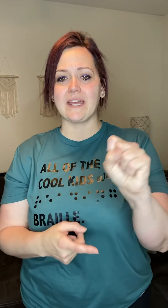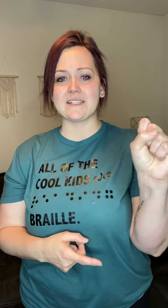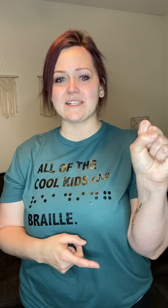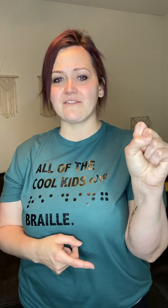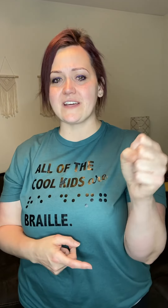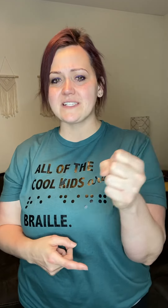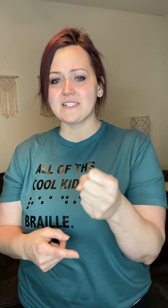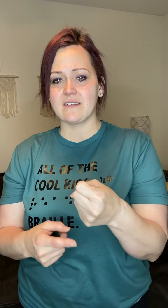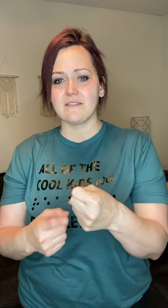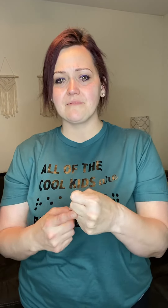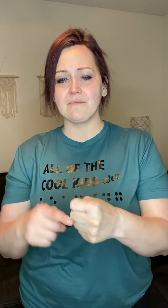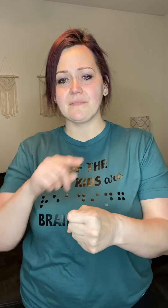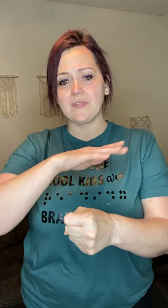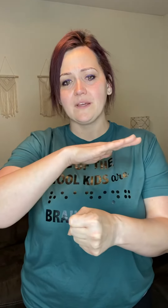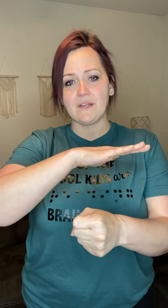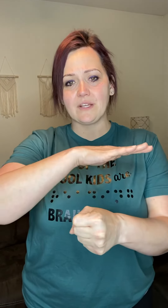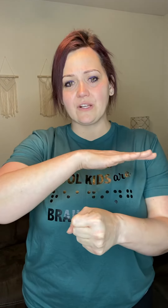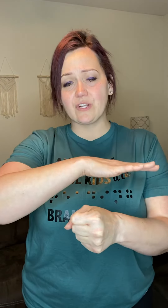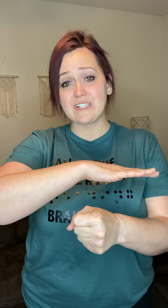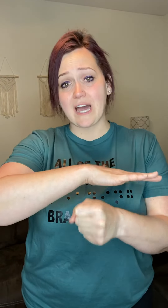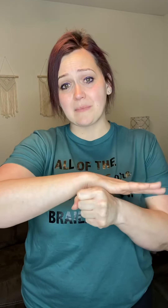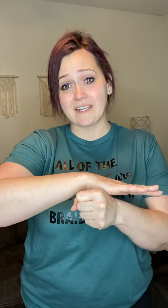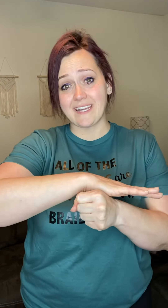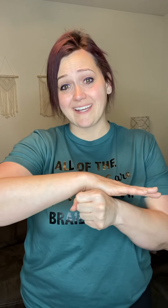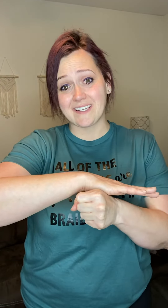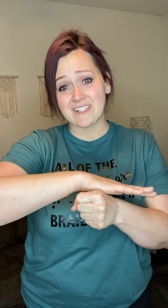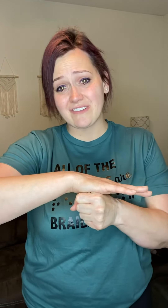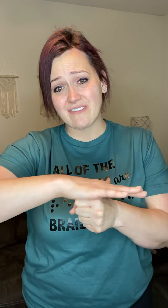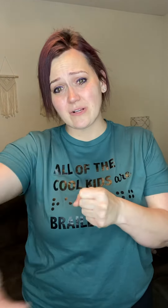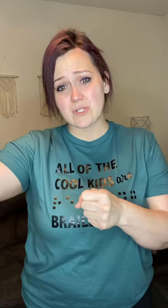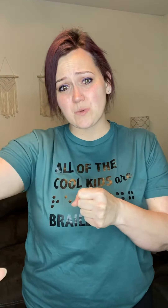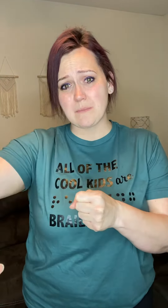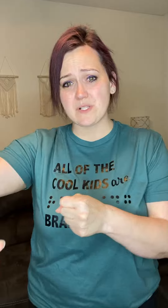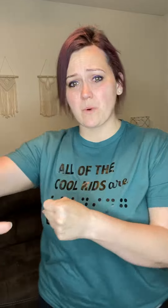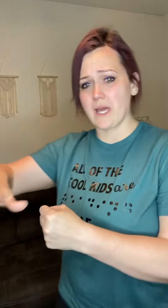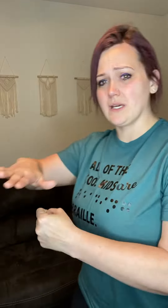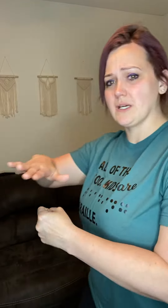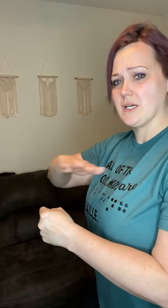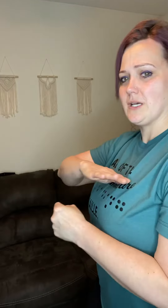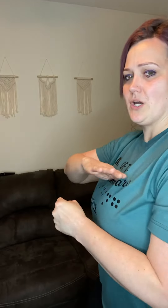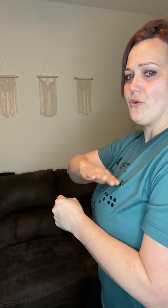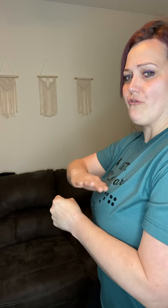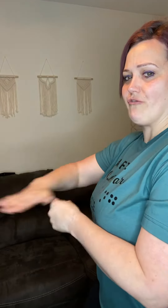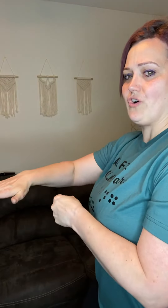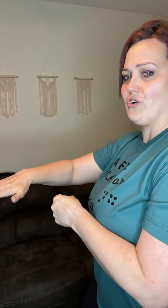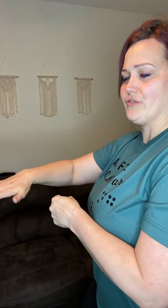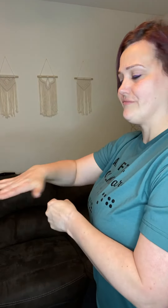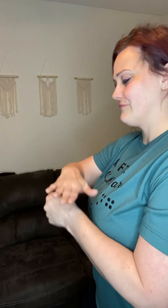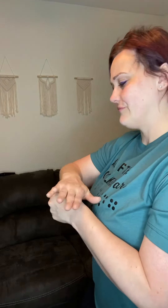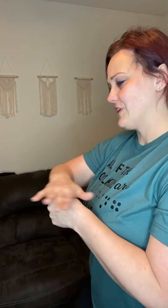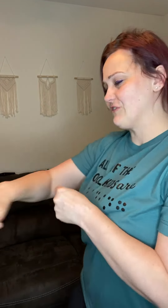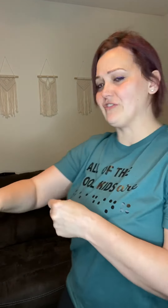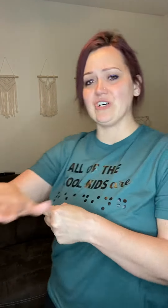is in a fist. Your dominant hand swipes away. Full.